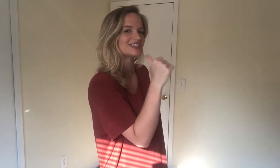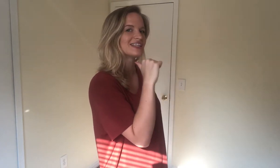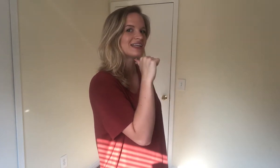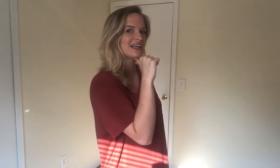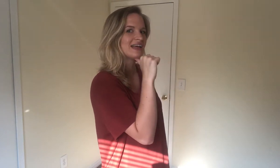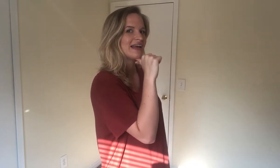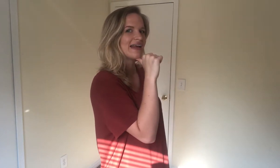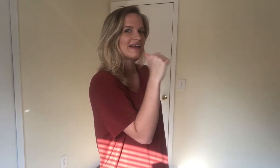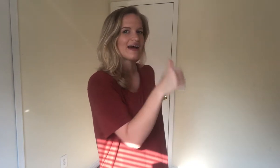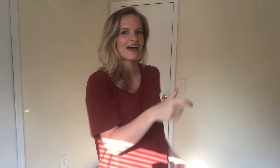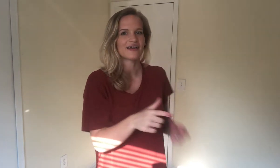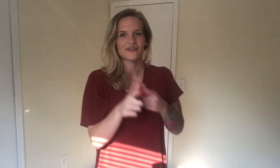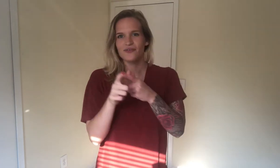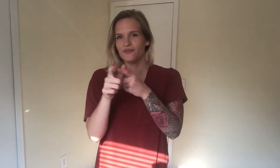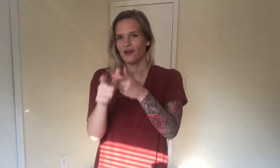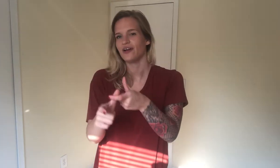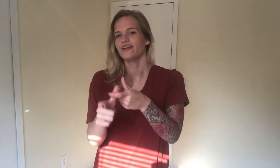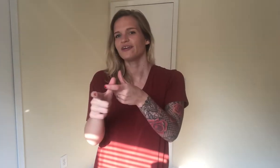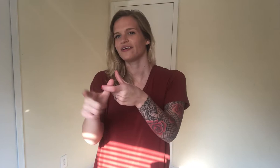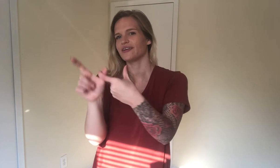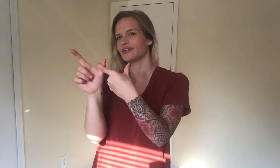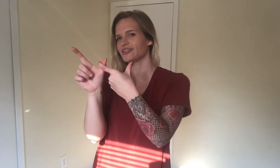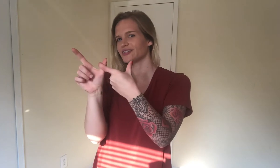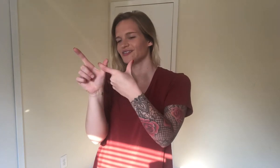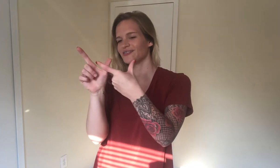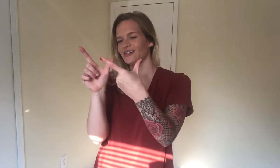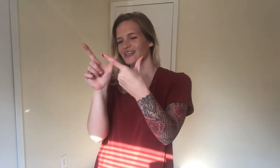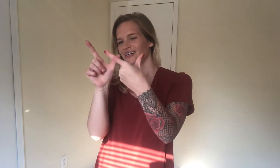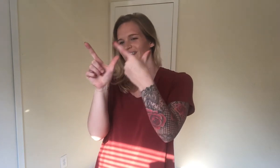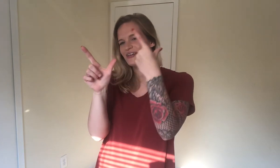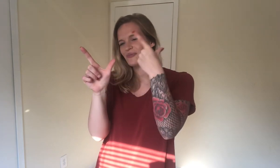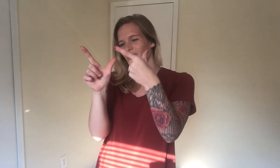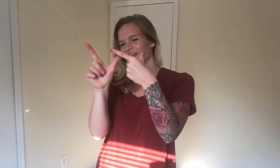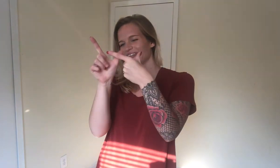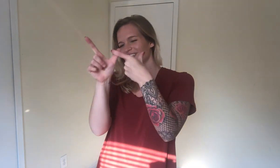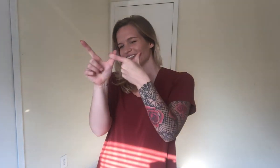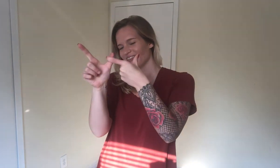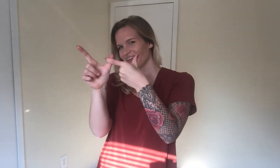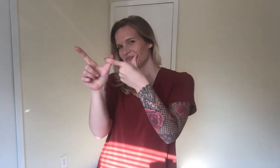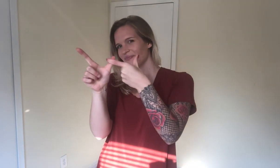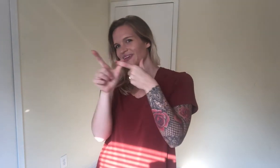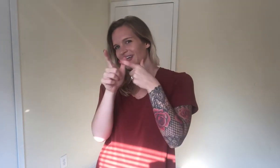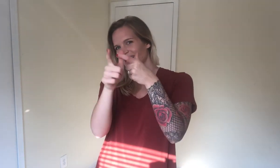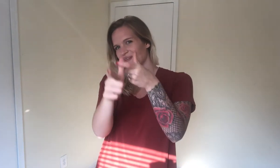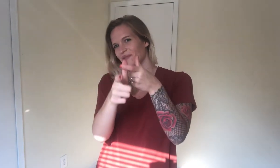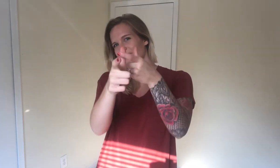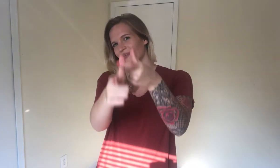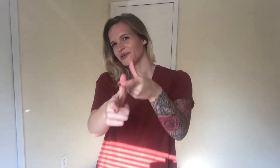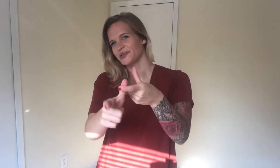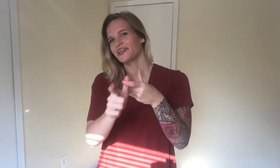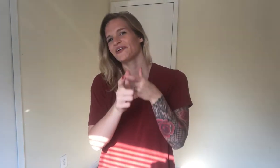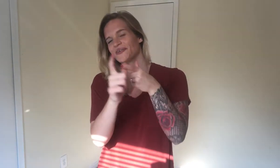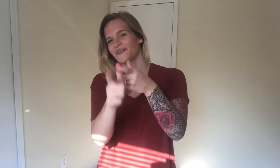chin, not run. Hook your two pointer to your thumb, move forward,